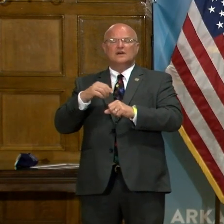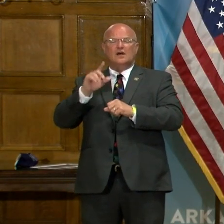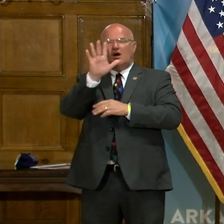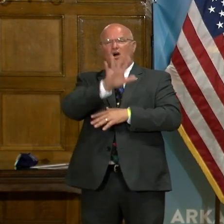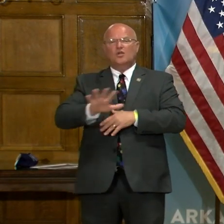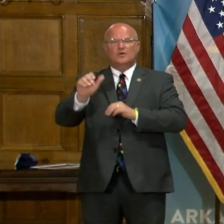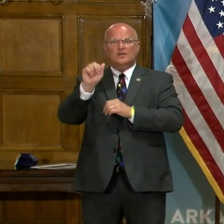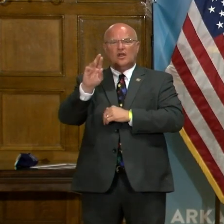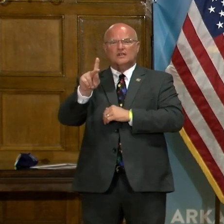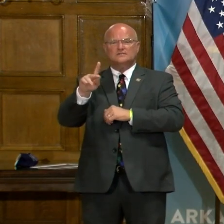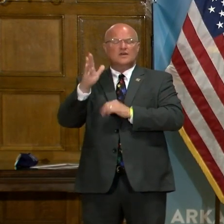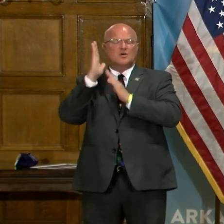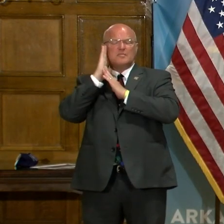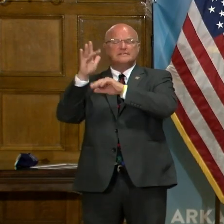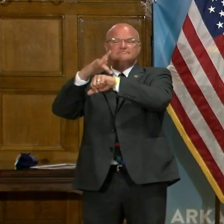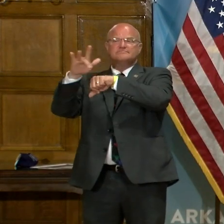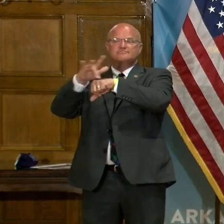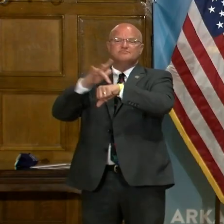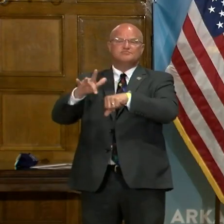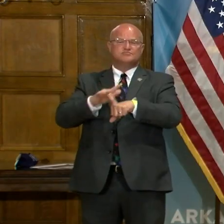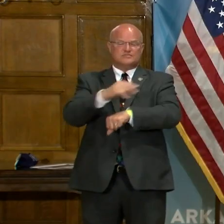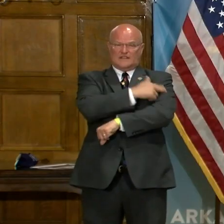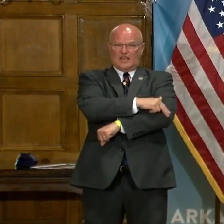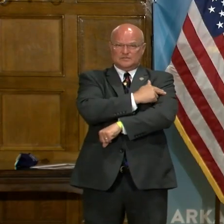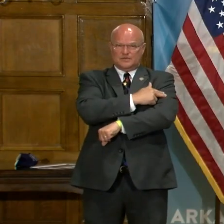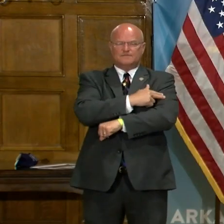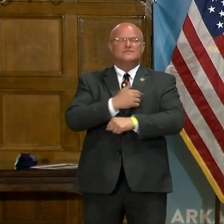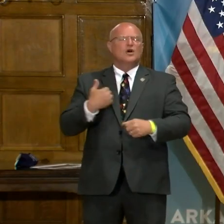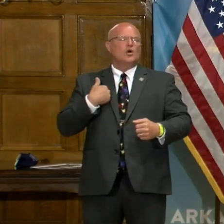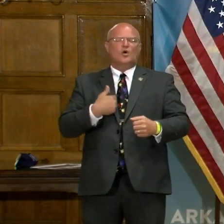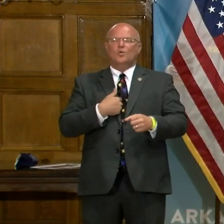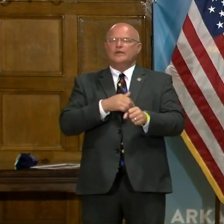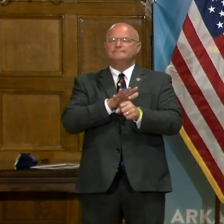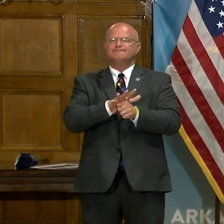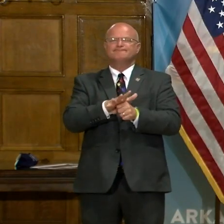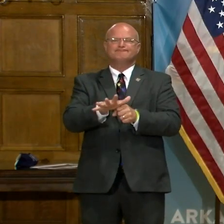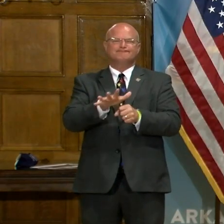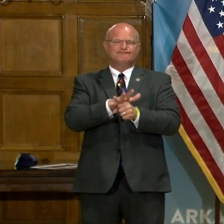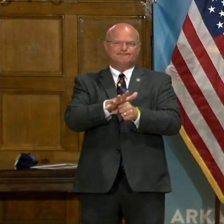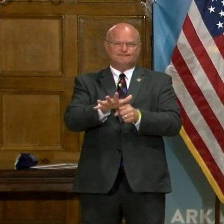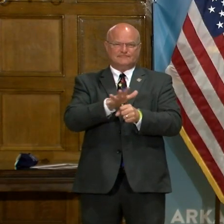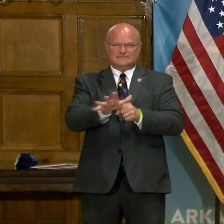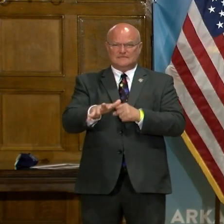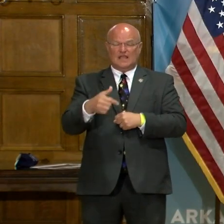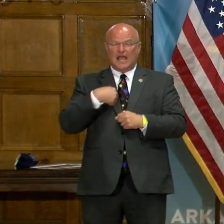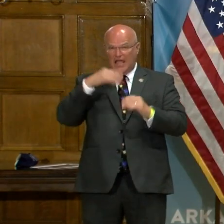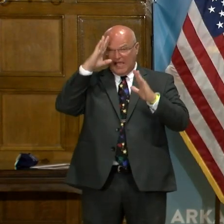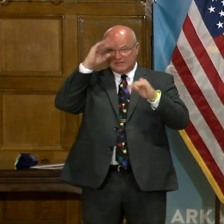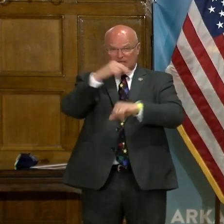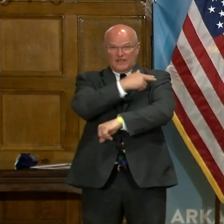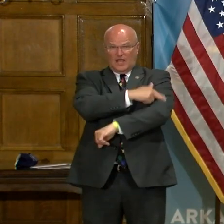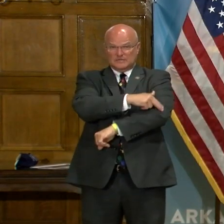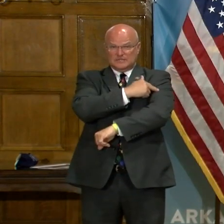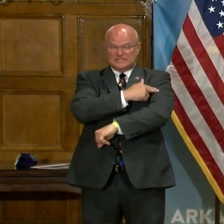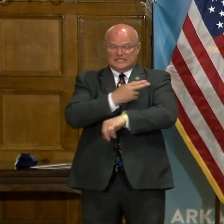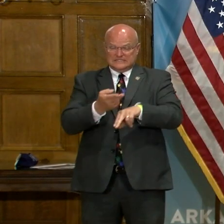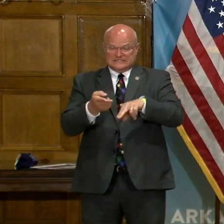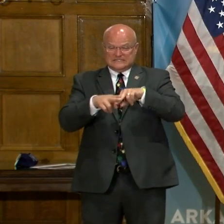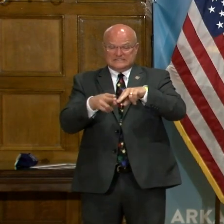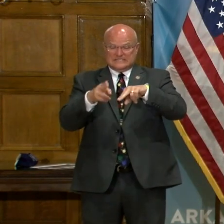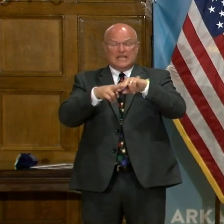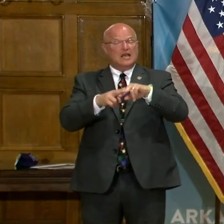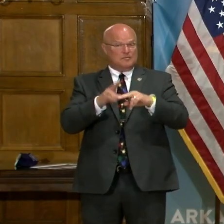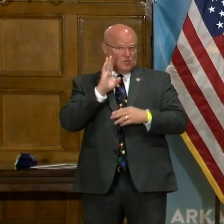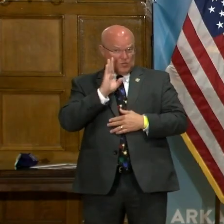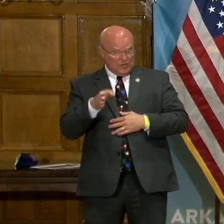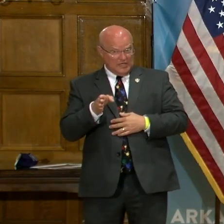Arkansas. And so we have a more than sufficient capacity, and while I expect those hospitalizations to go up